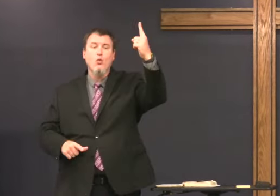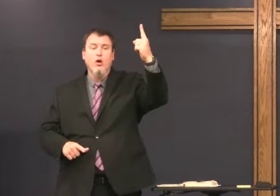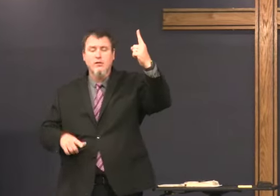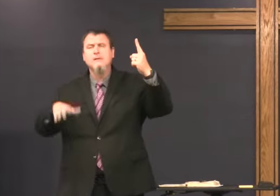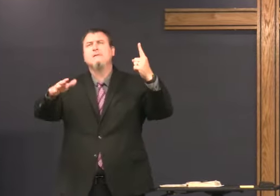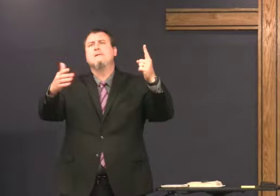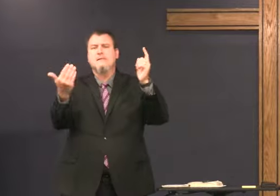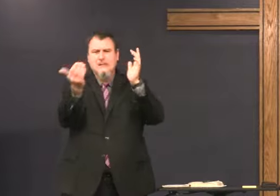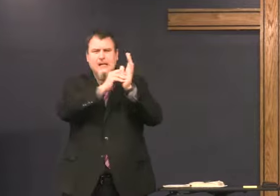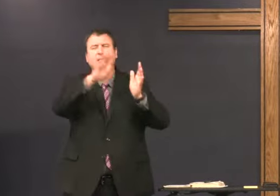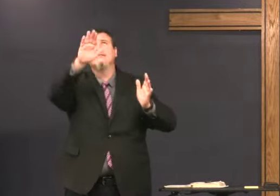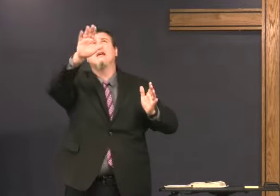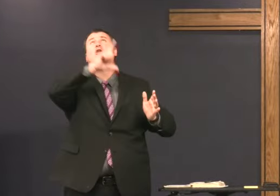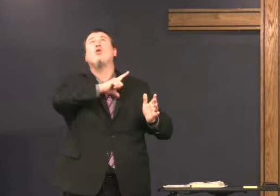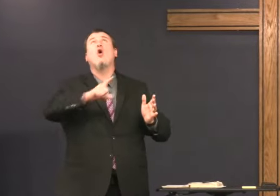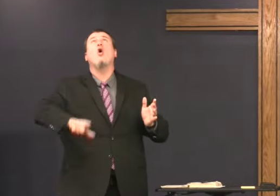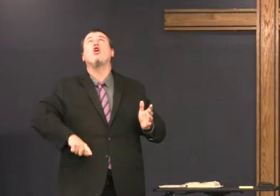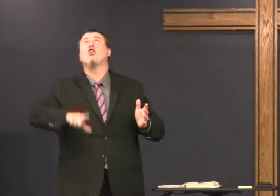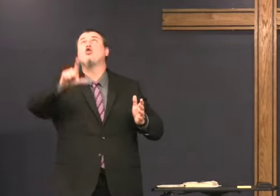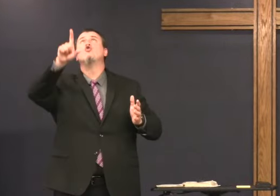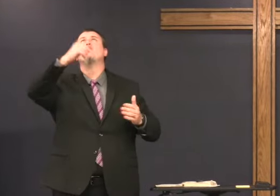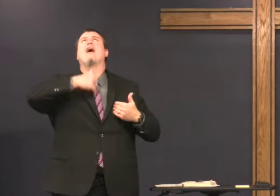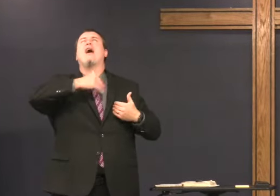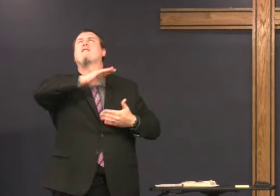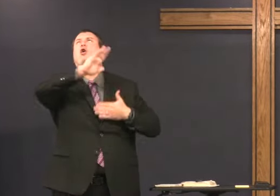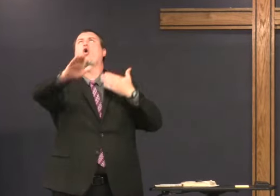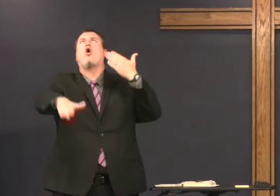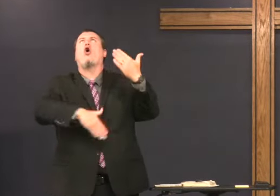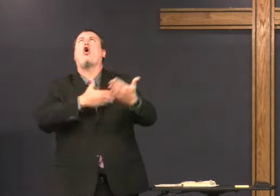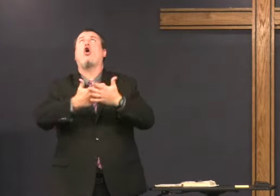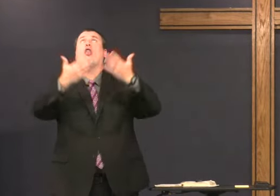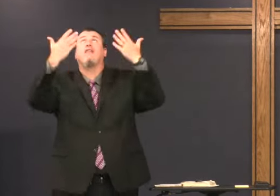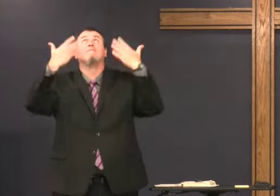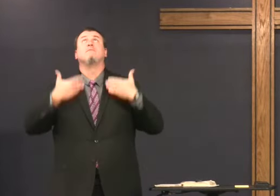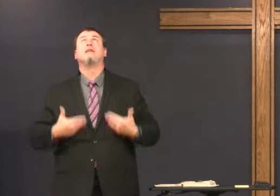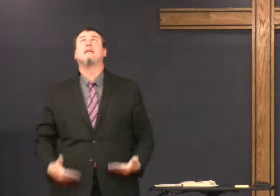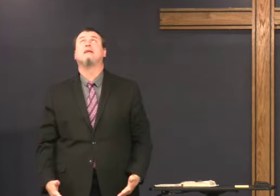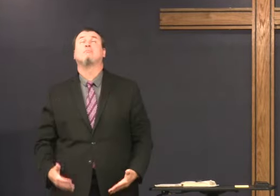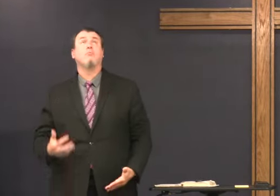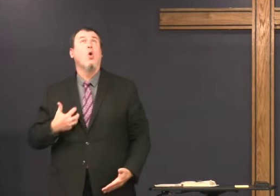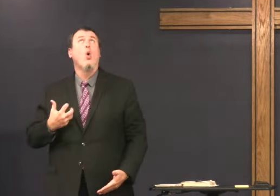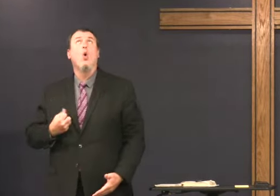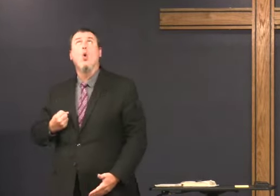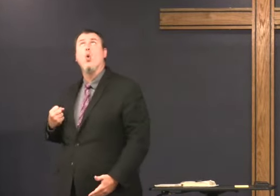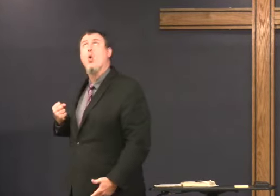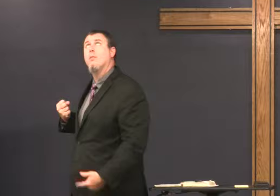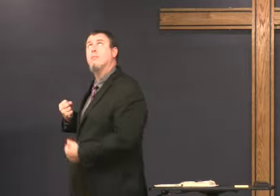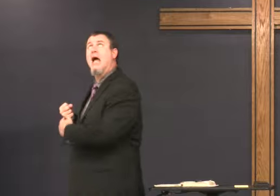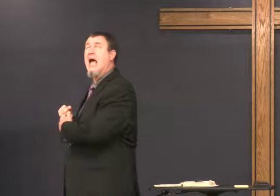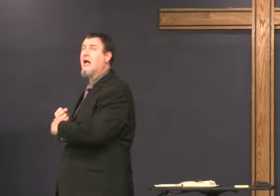You have to decide to do action. Again, you have to say, Lord, I have all of this, I have all of me.